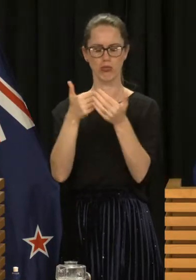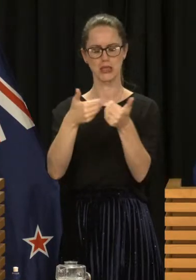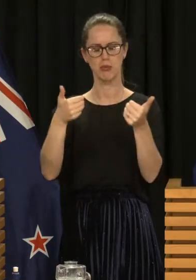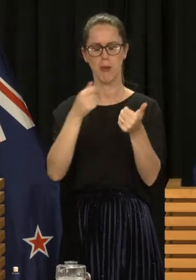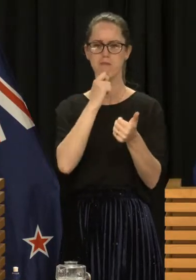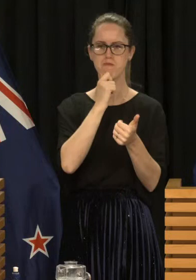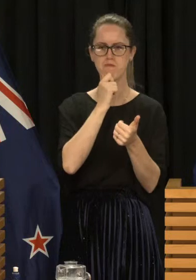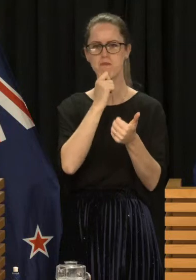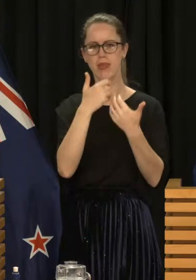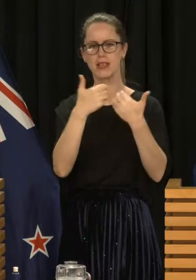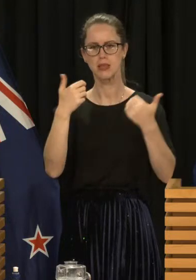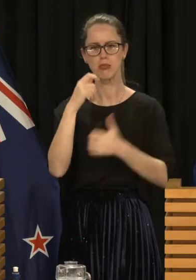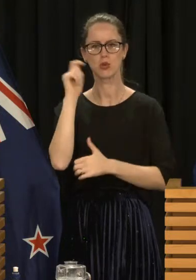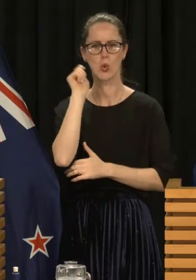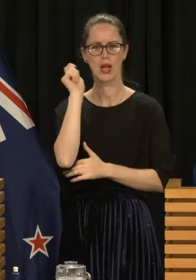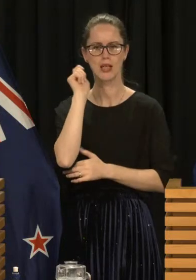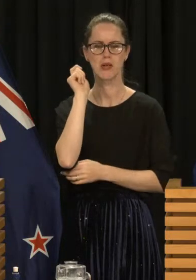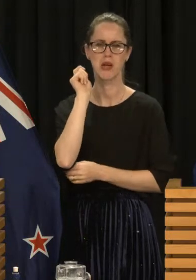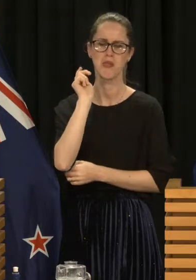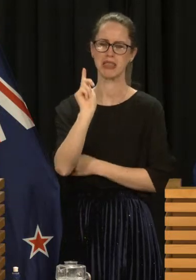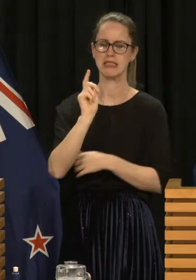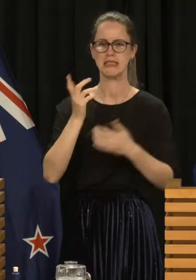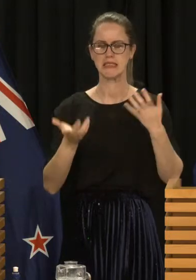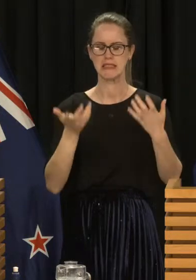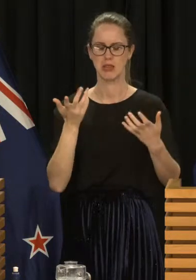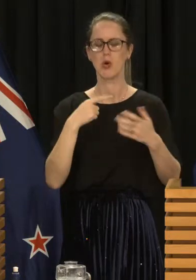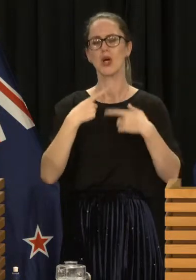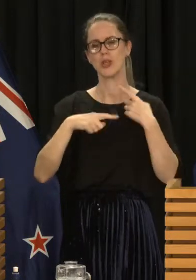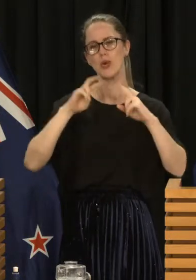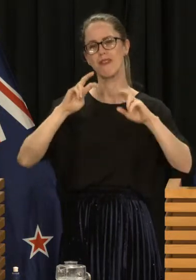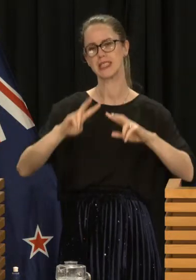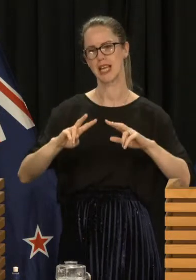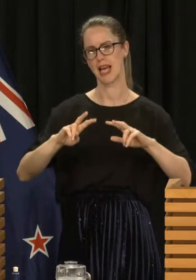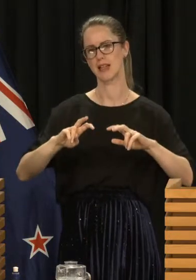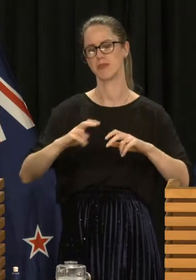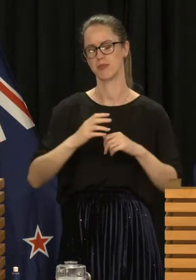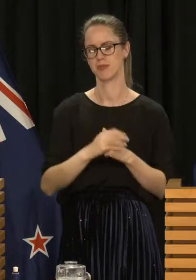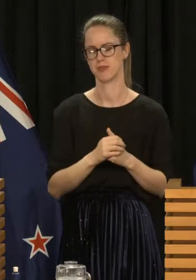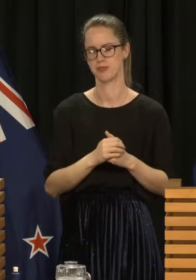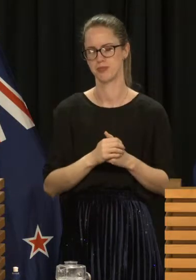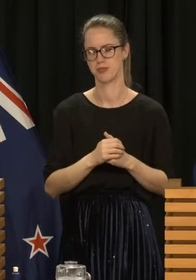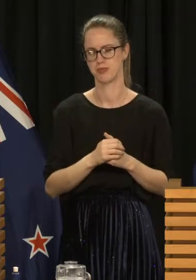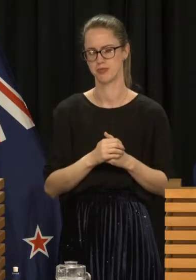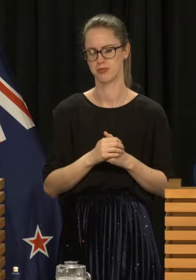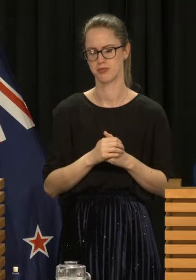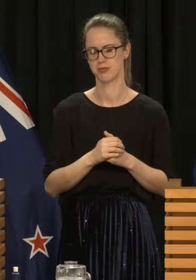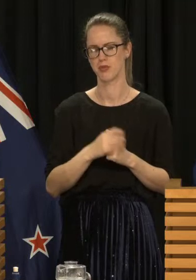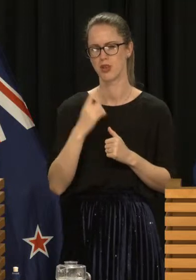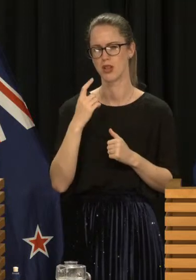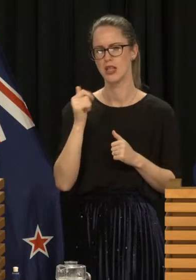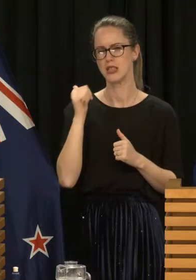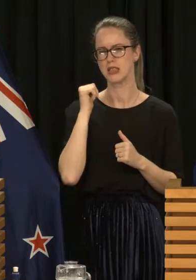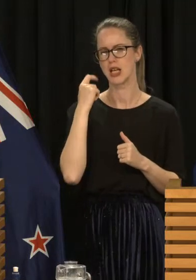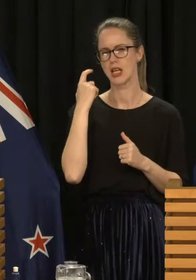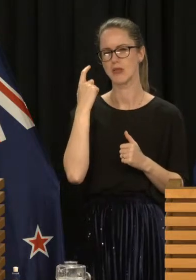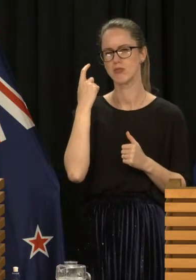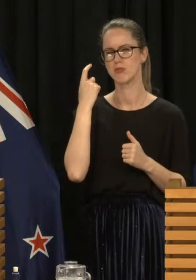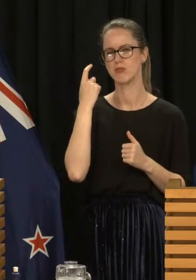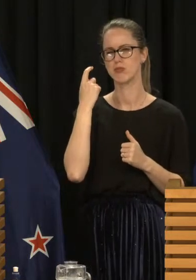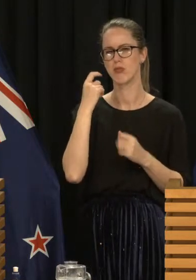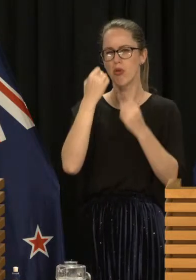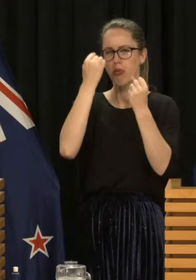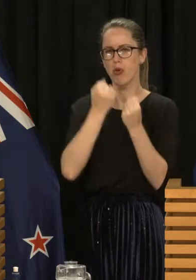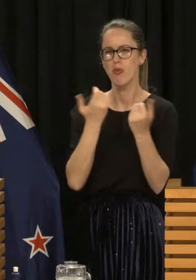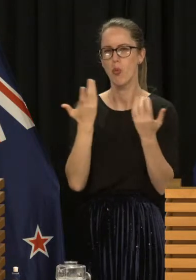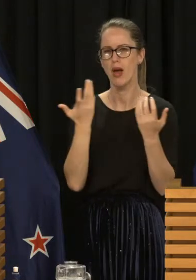do have separate toilet facilities. But again, investigations continue, but the speculation yesterday hasn't proven